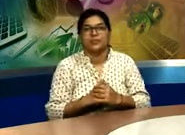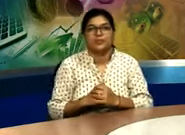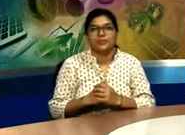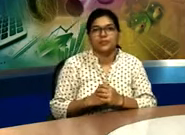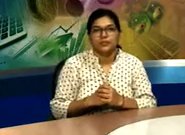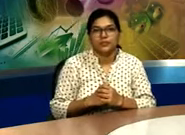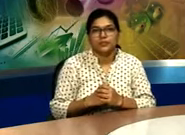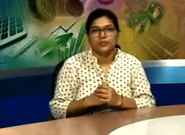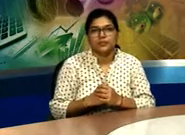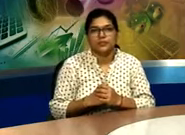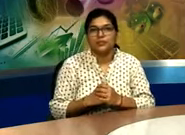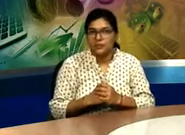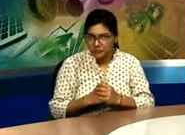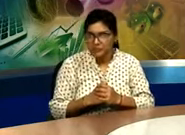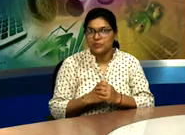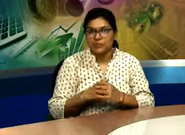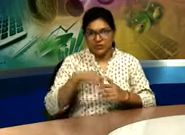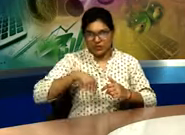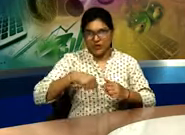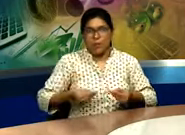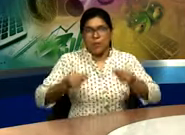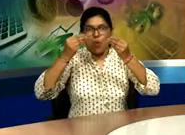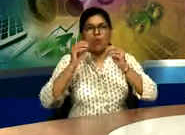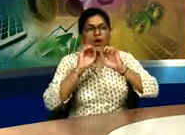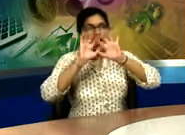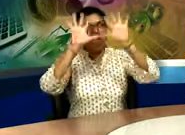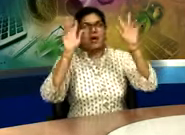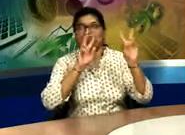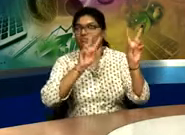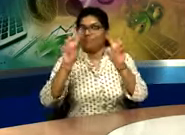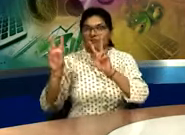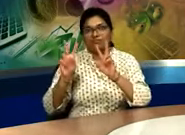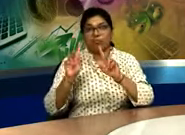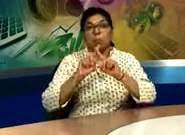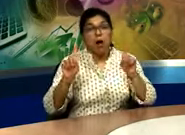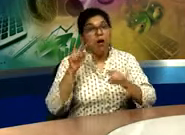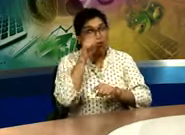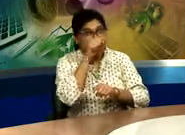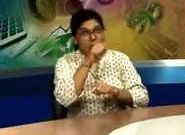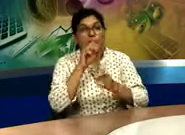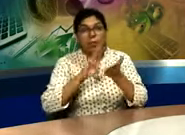And also the color changes from bluish green to yellow.